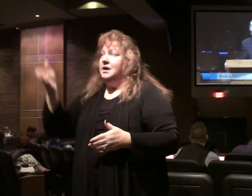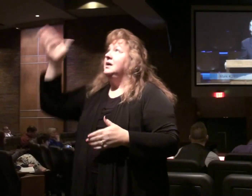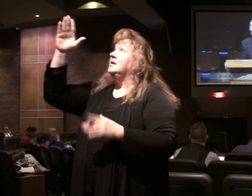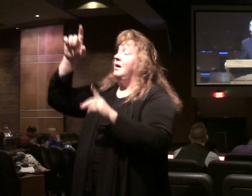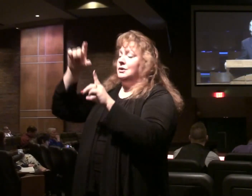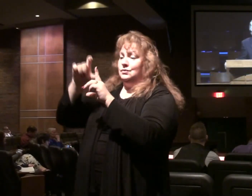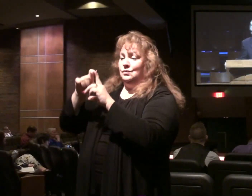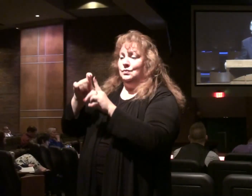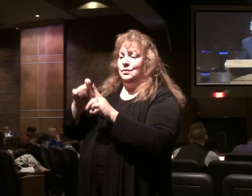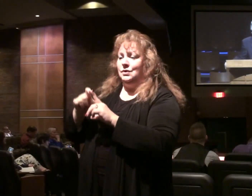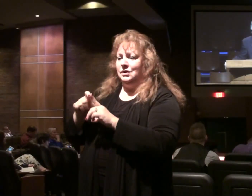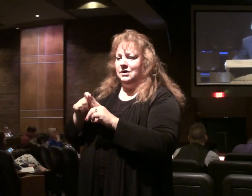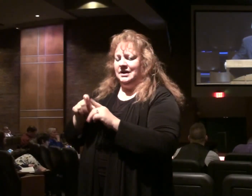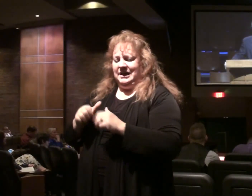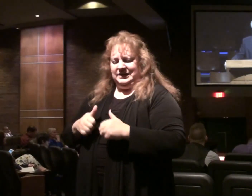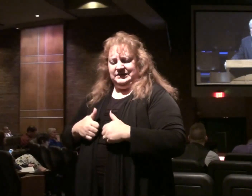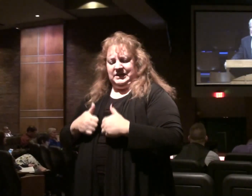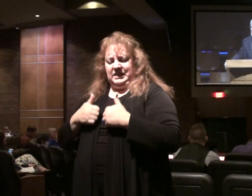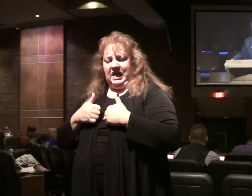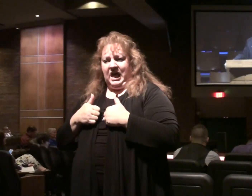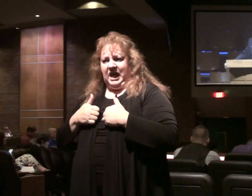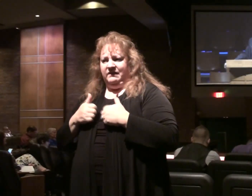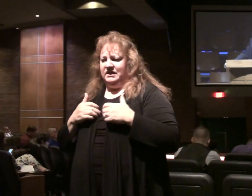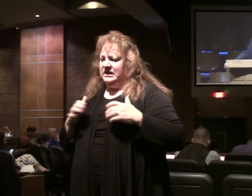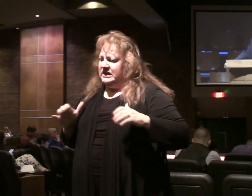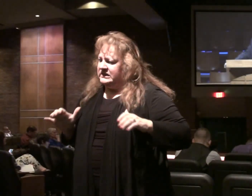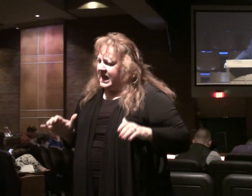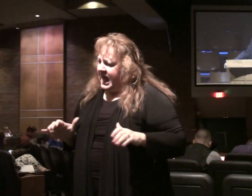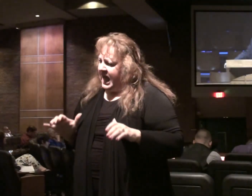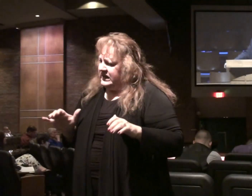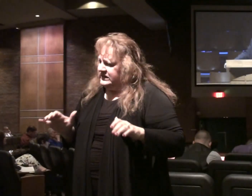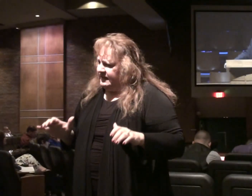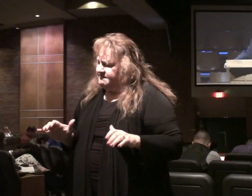God is alive and active,